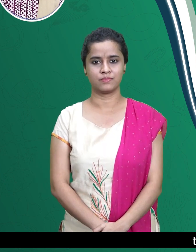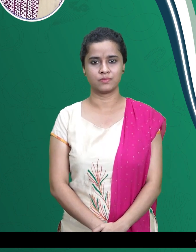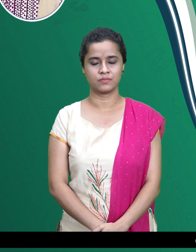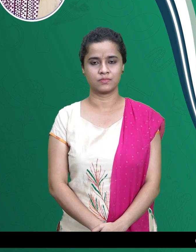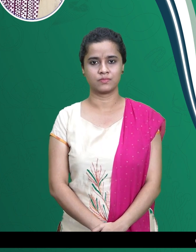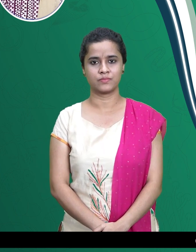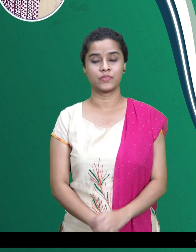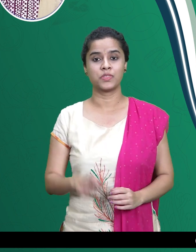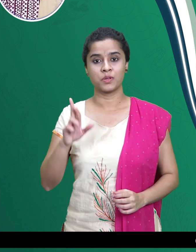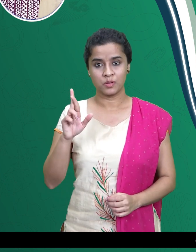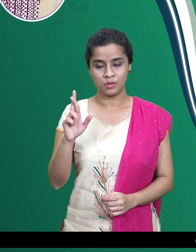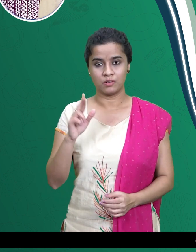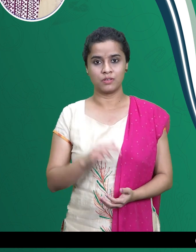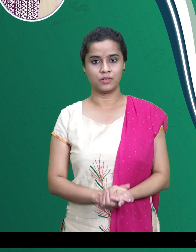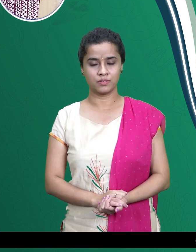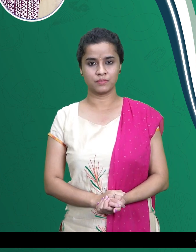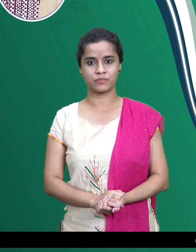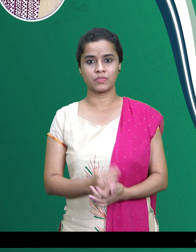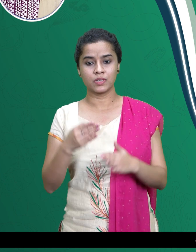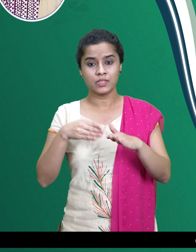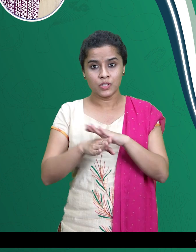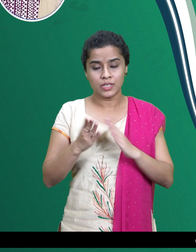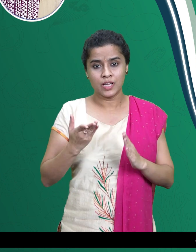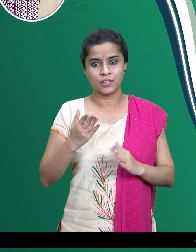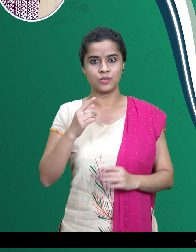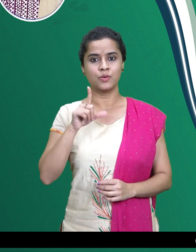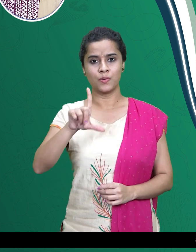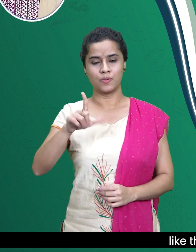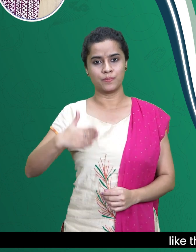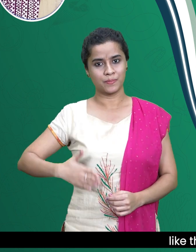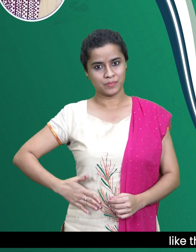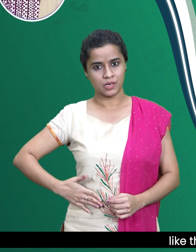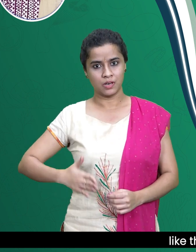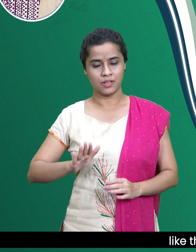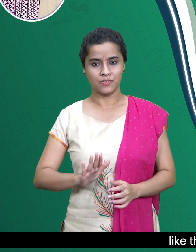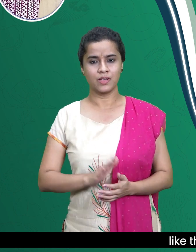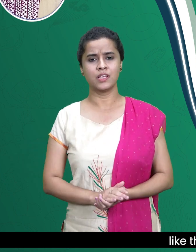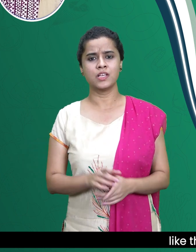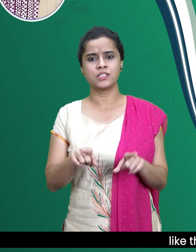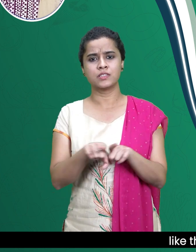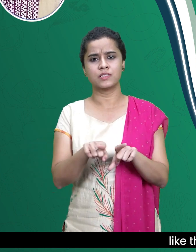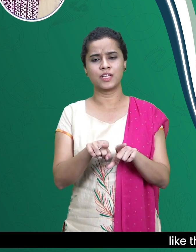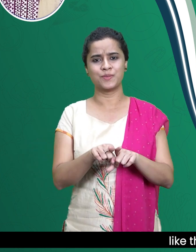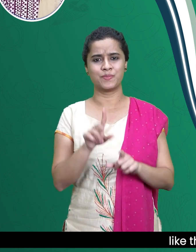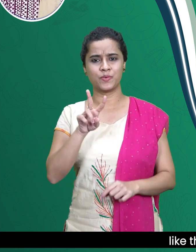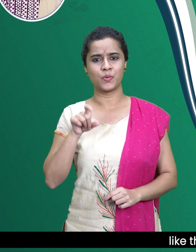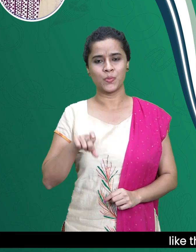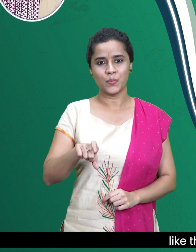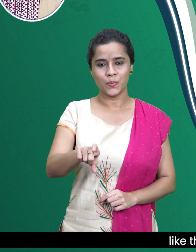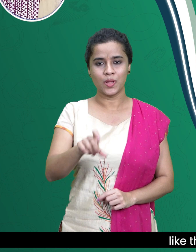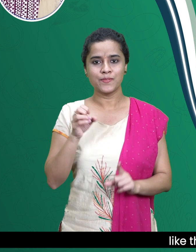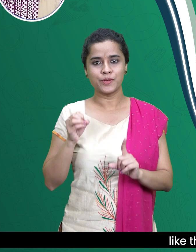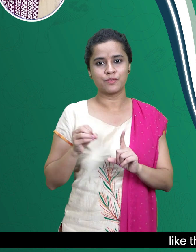Or they can go to the liver like the viruses that